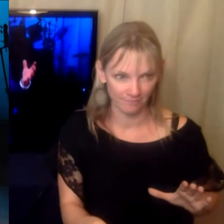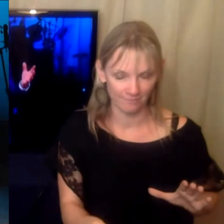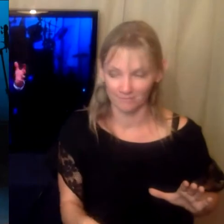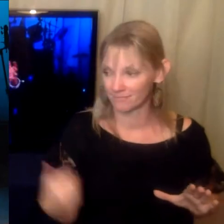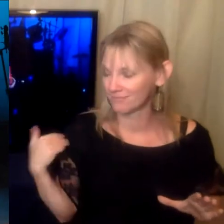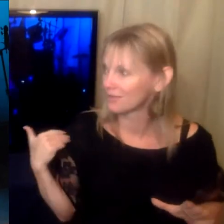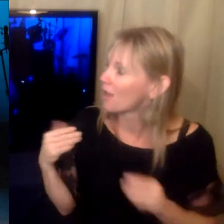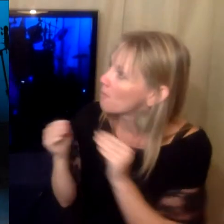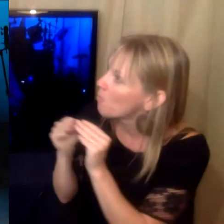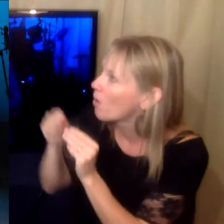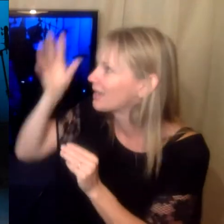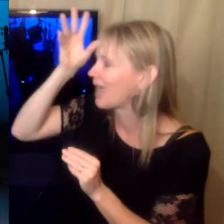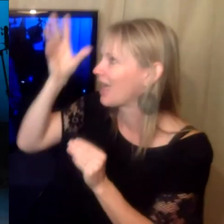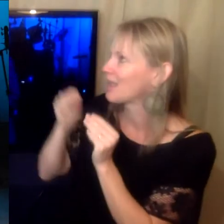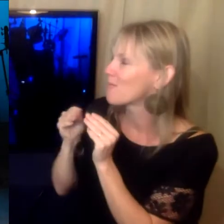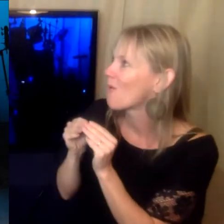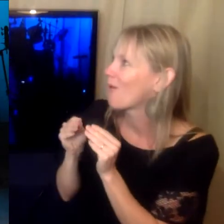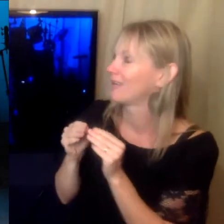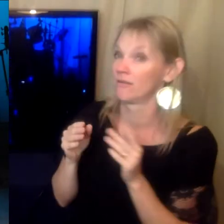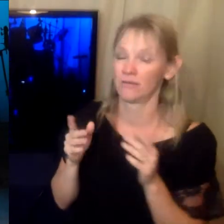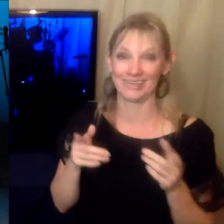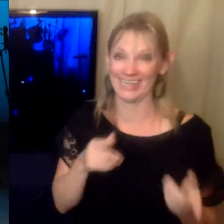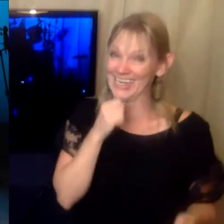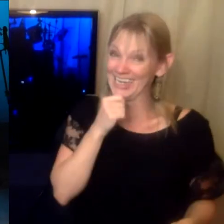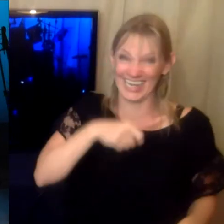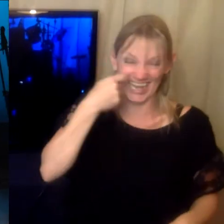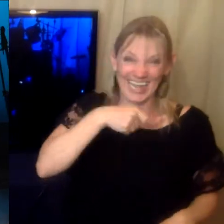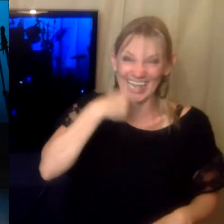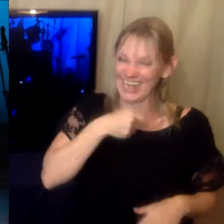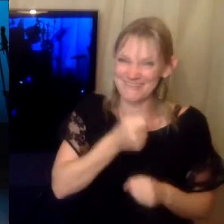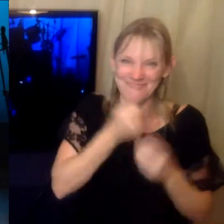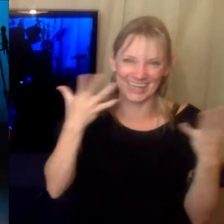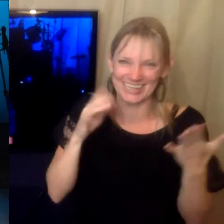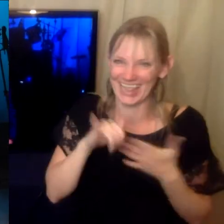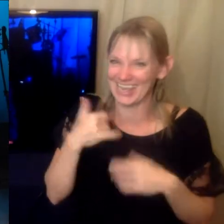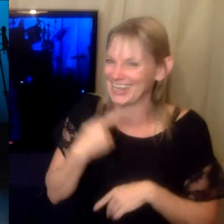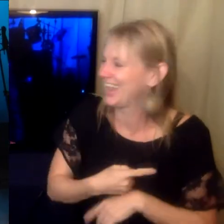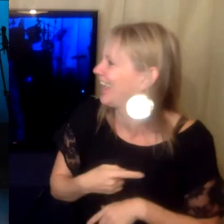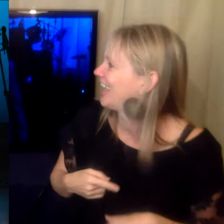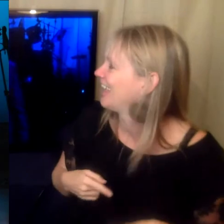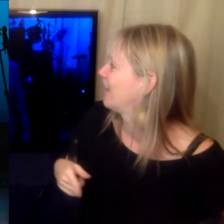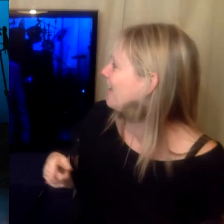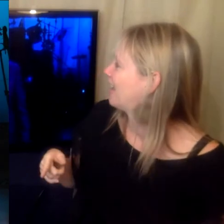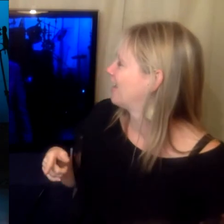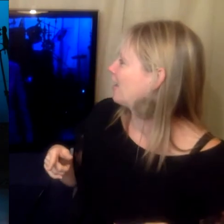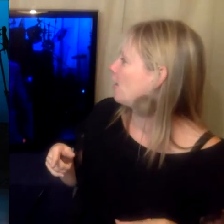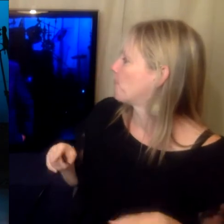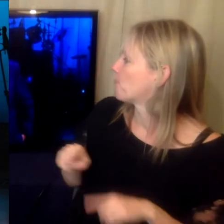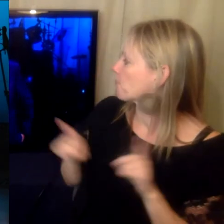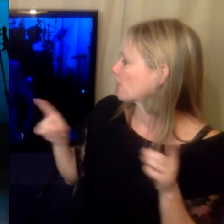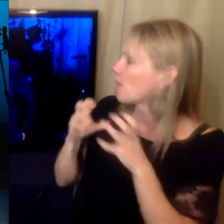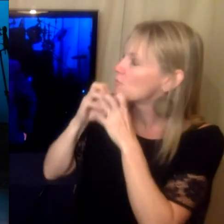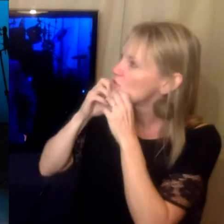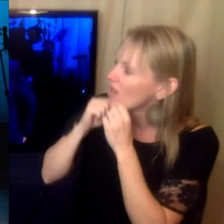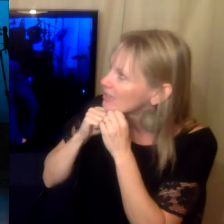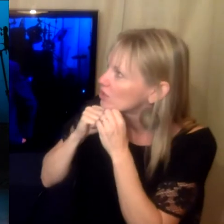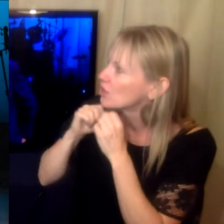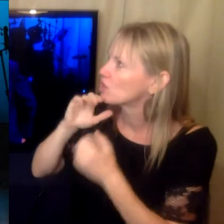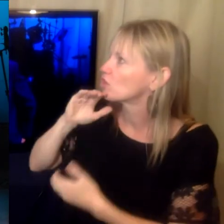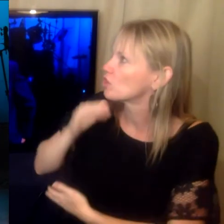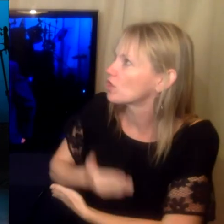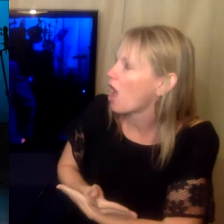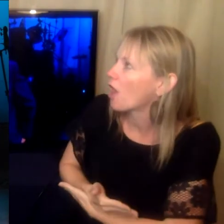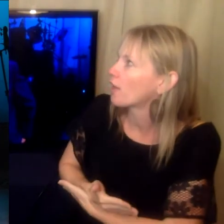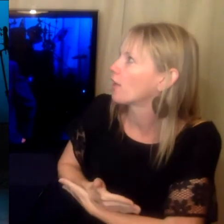More, Daddy, more, 3 or 4 times. He didn't eat much that breakfast, but his precious daughter was nurtured